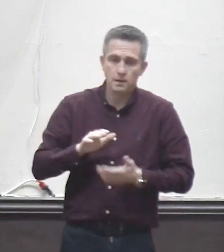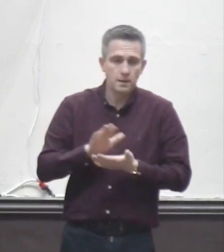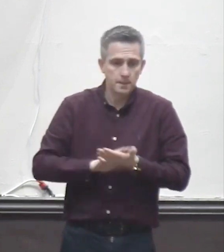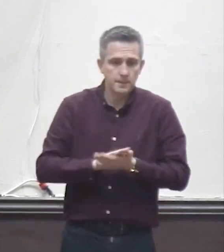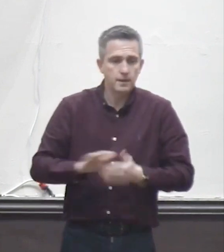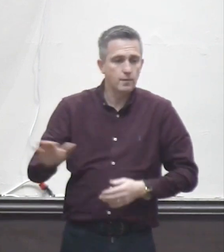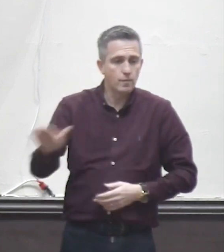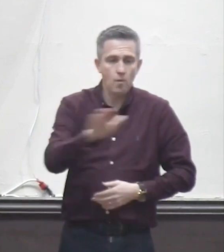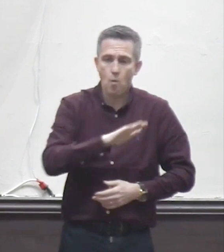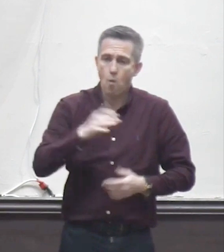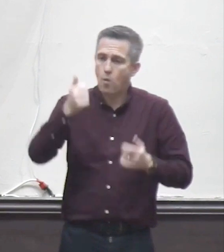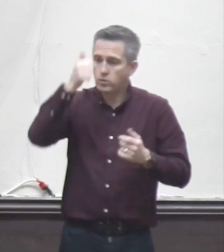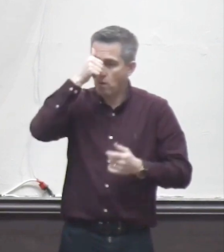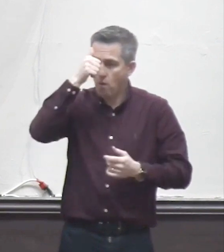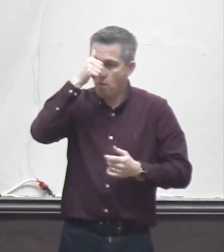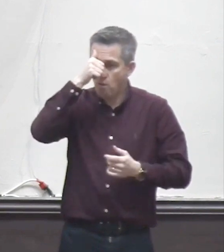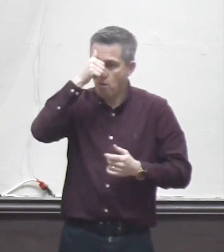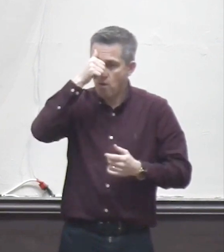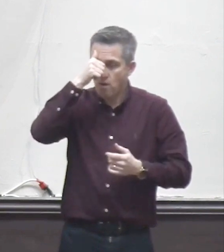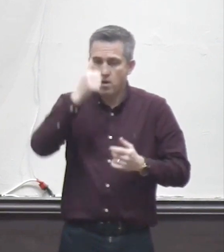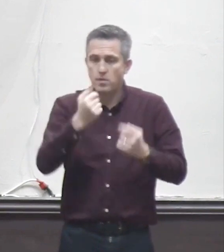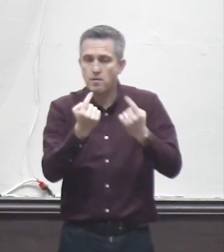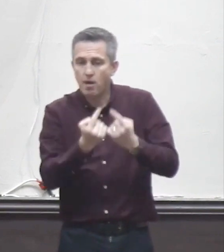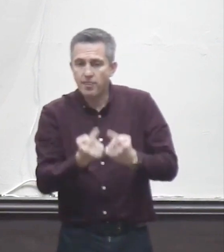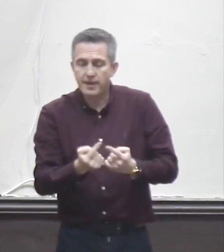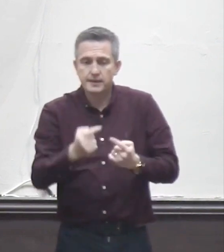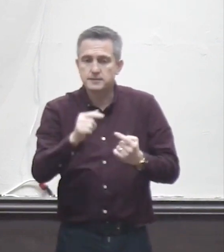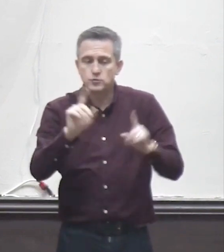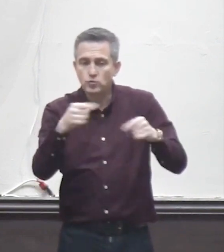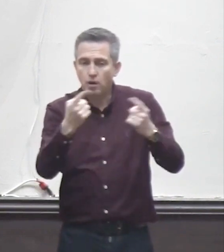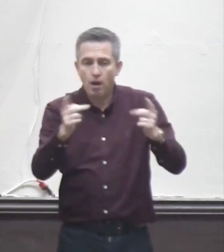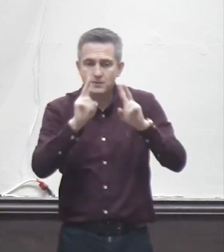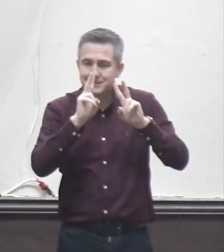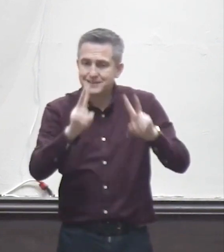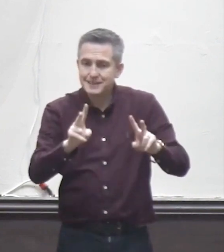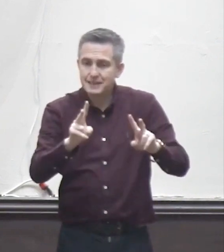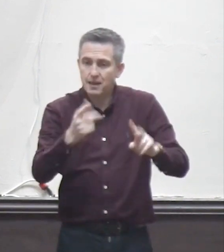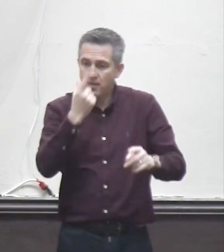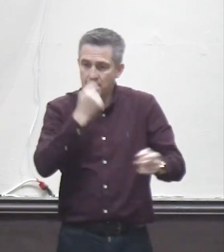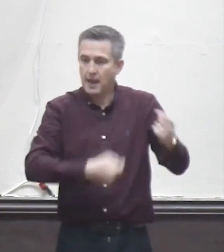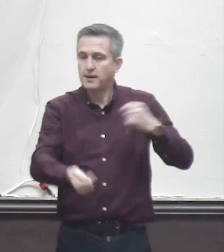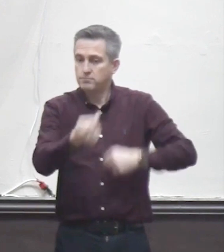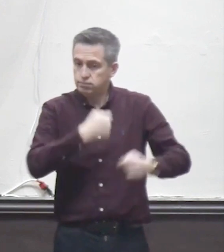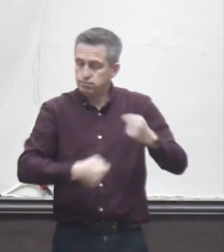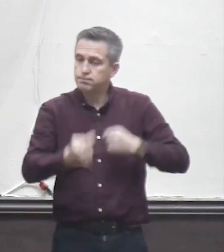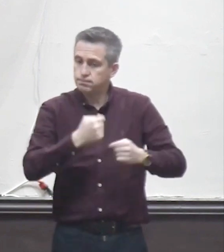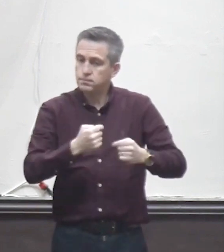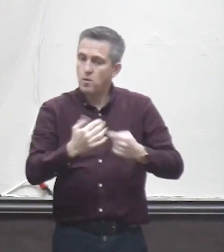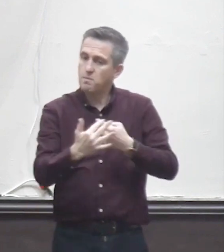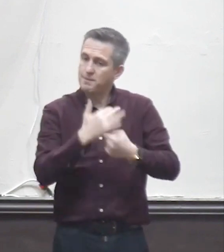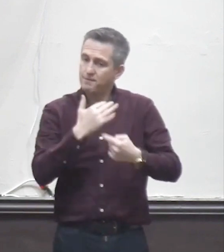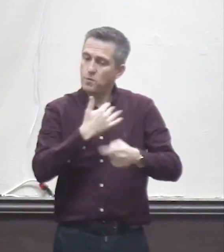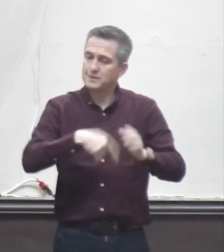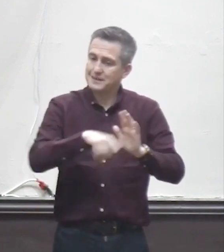understanding that there are forces of the unseen, the likes of the jinn, that might attack this or possess this person, and we